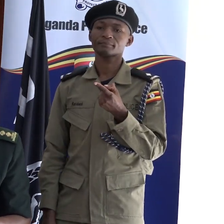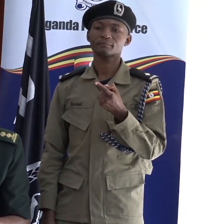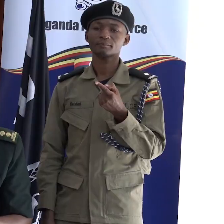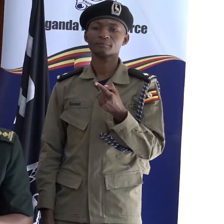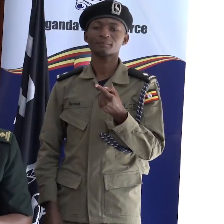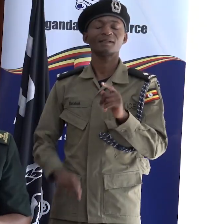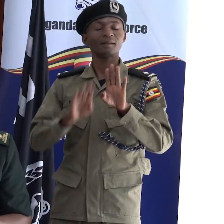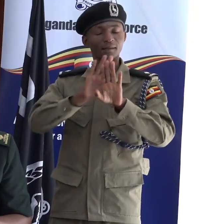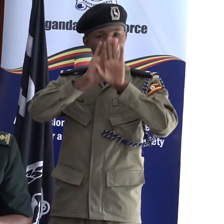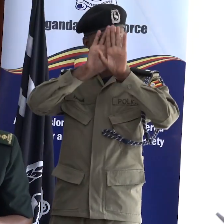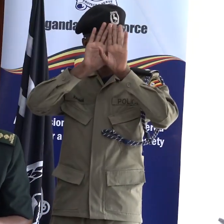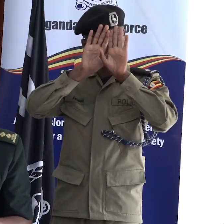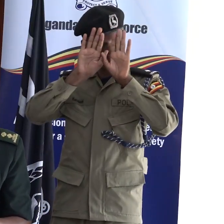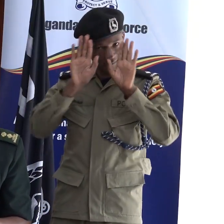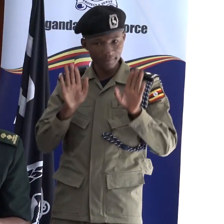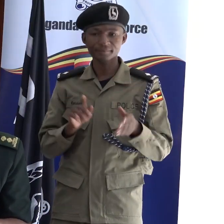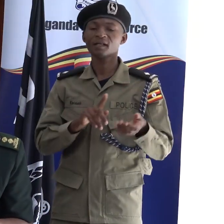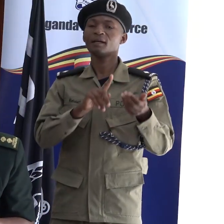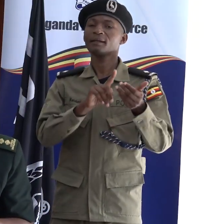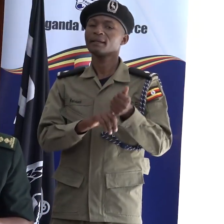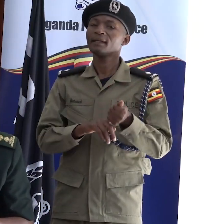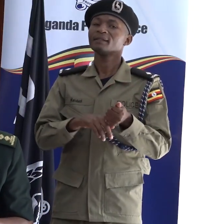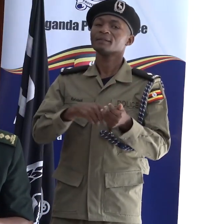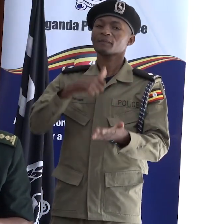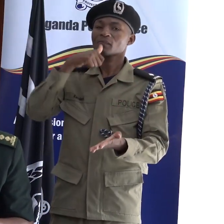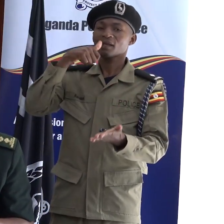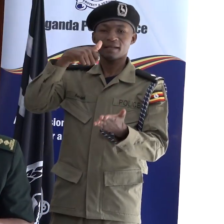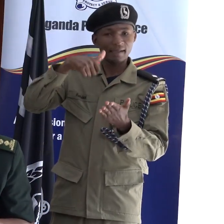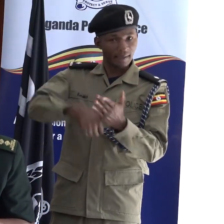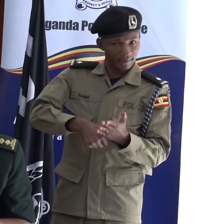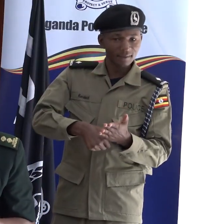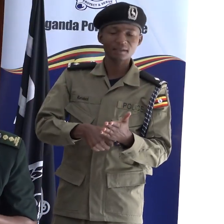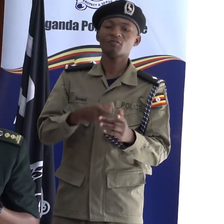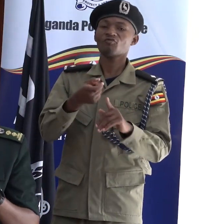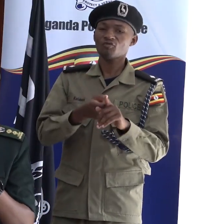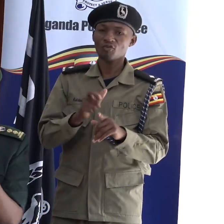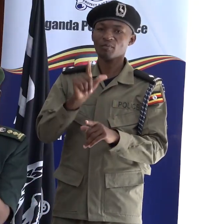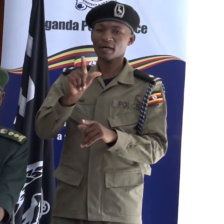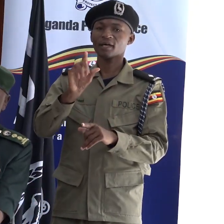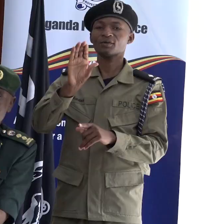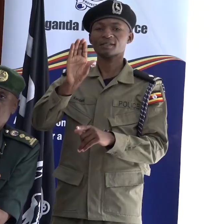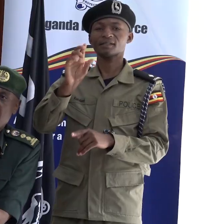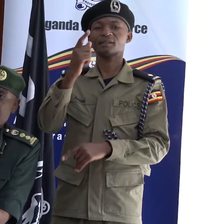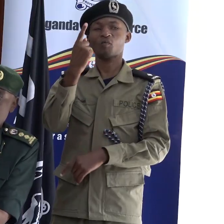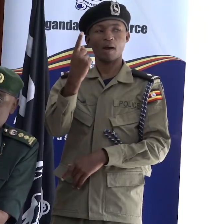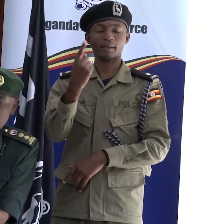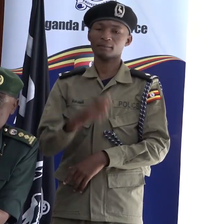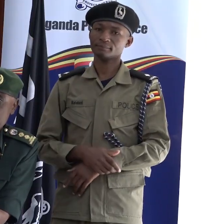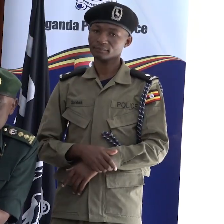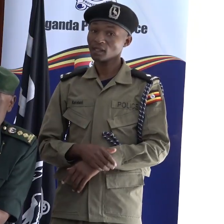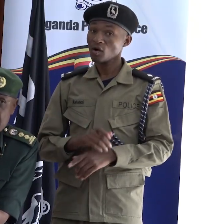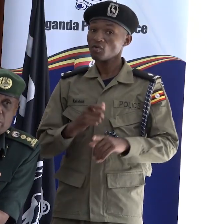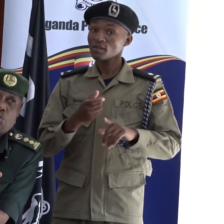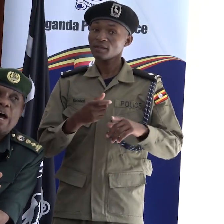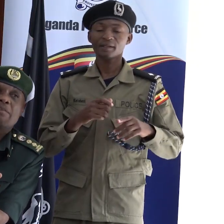very clearly get a letter from LC1. This now goes to those Banyarwanda